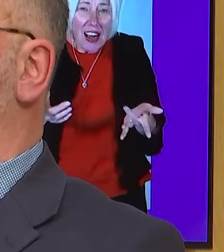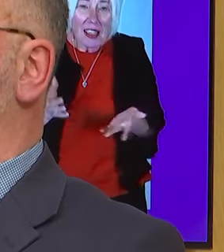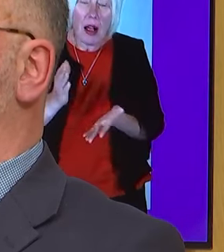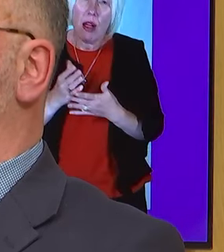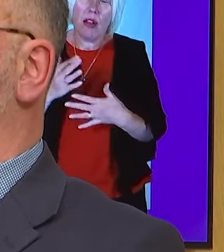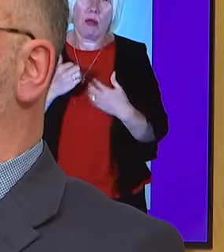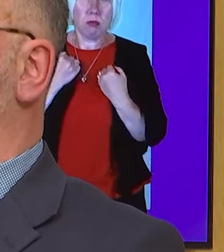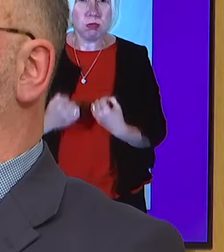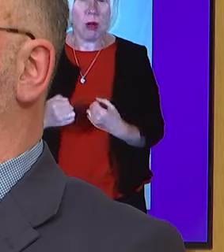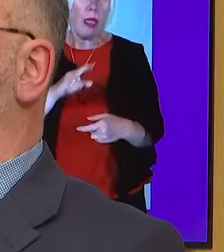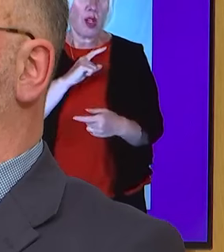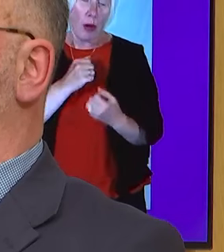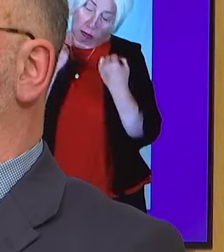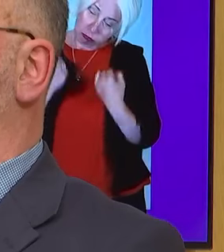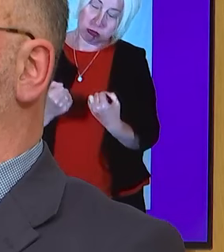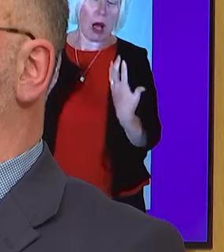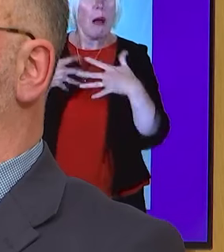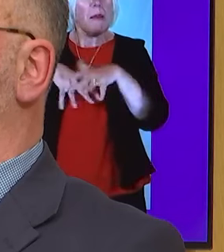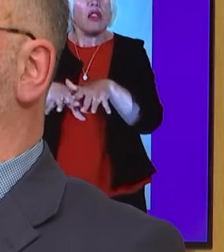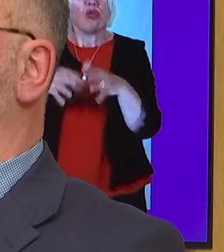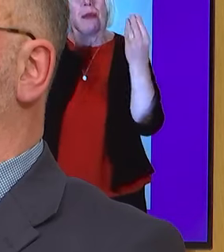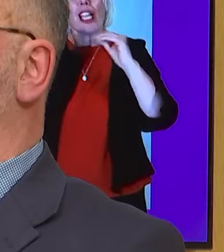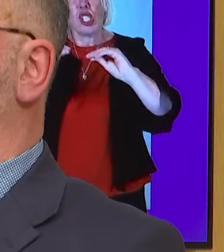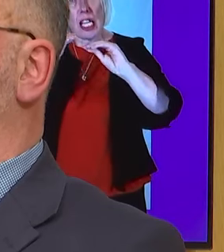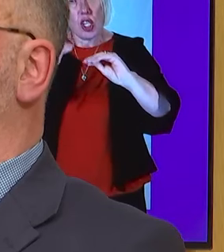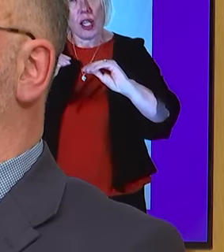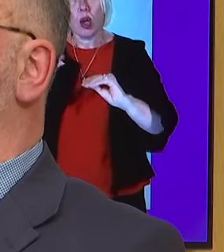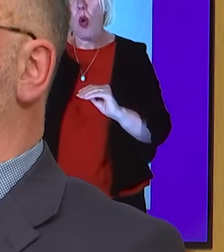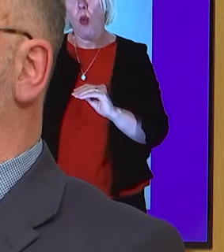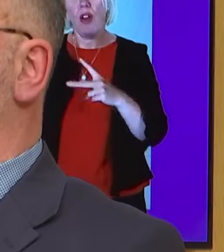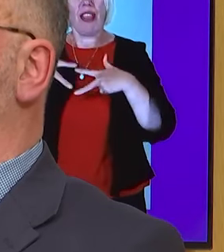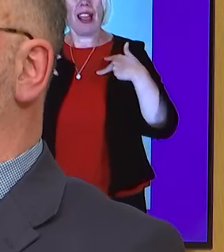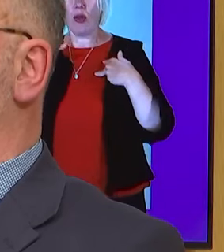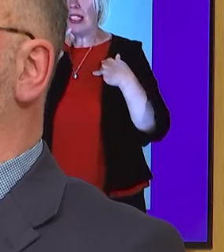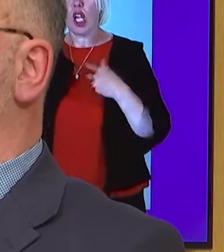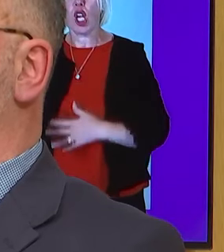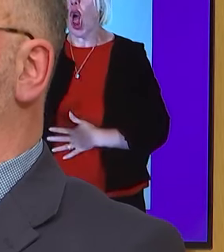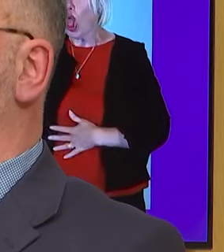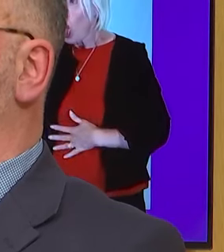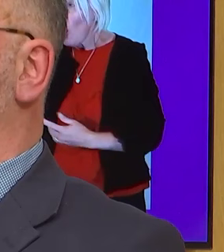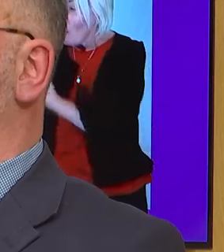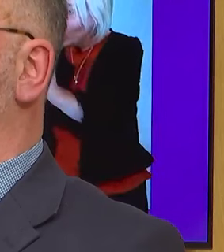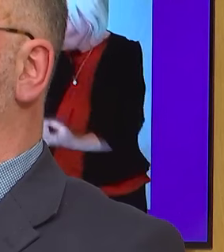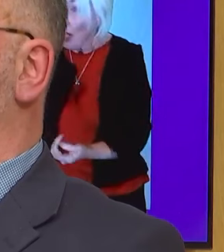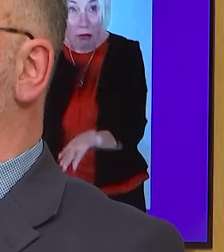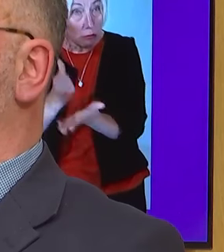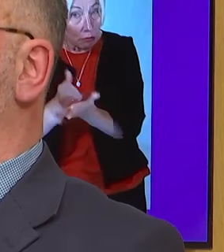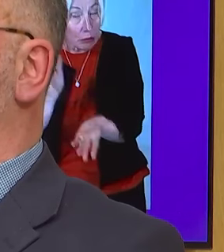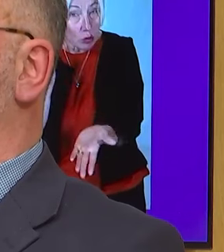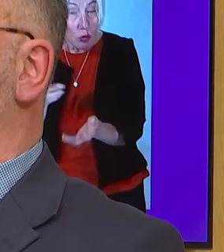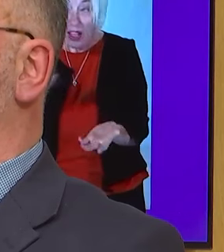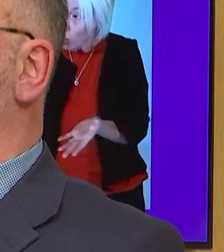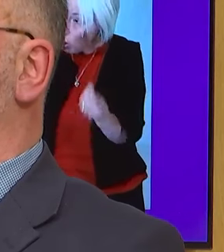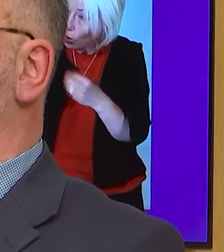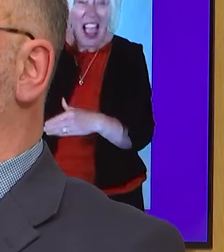about mainstream education, actually, because the point that was made earlier by Councillor Knox about you can learn from other people, and you do. You do learn from other people. And if you never go to